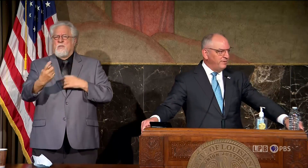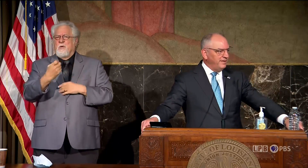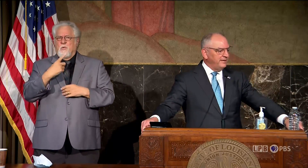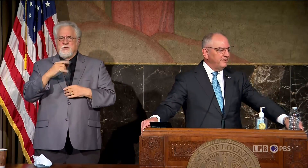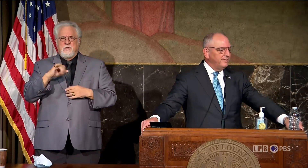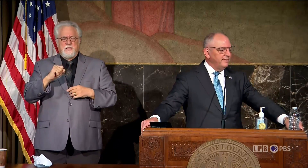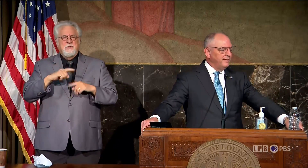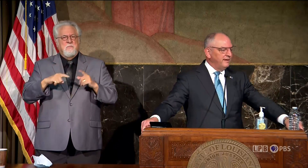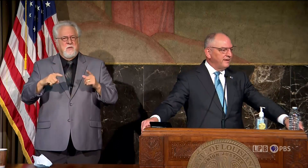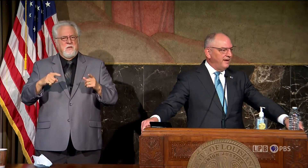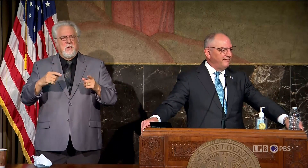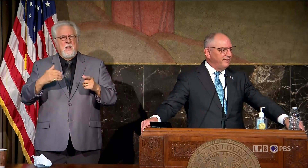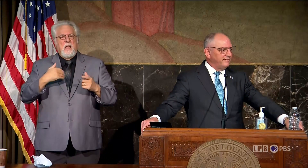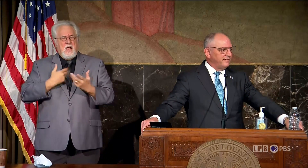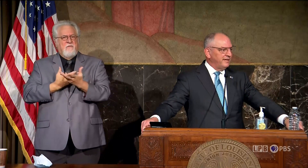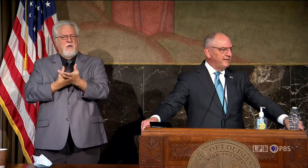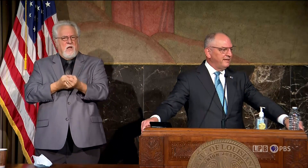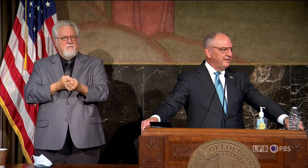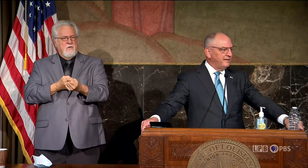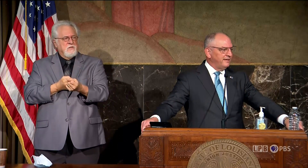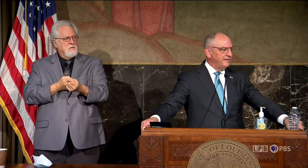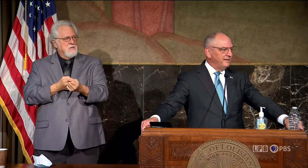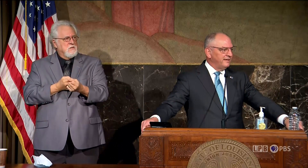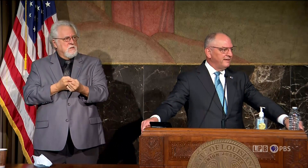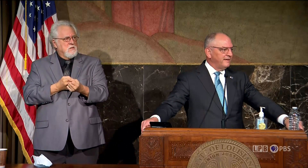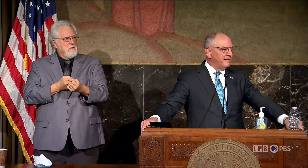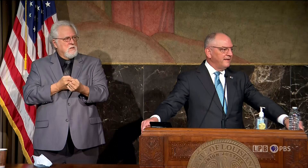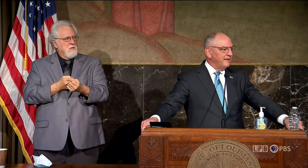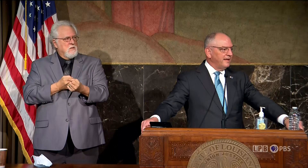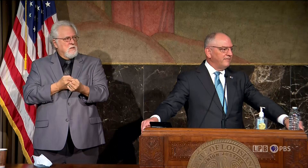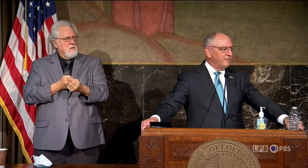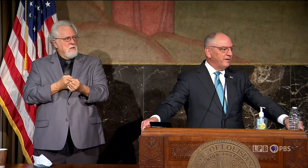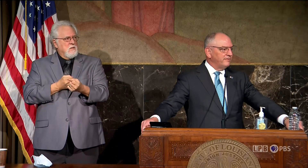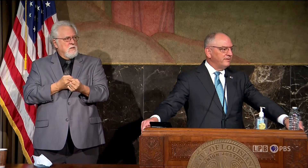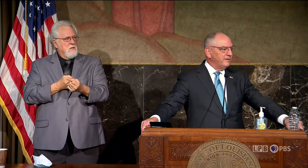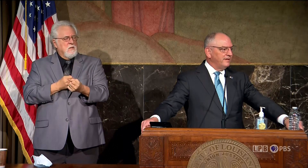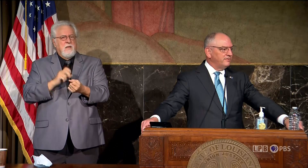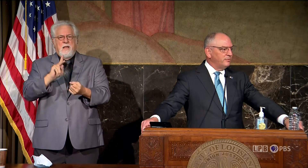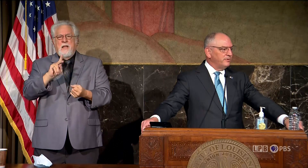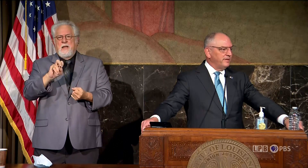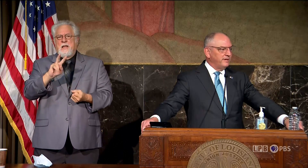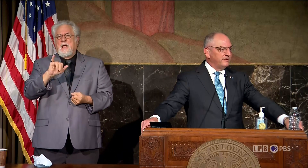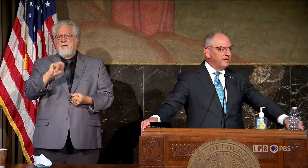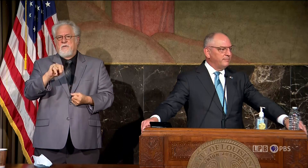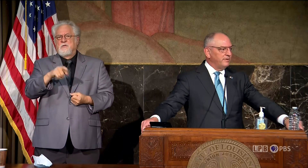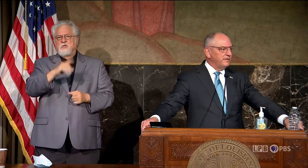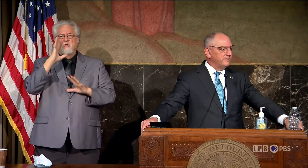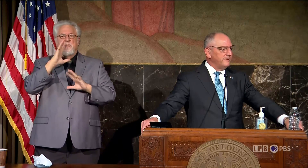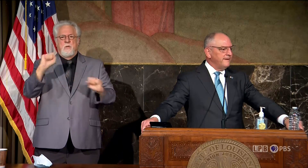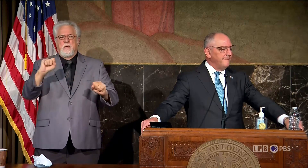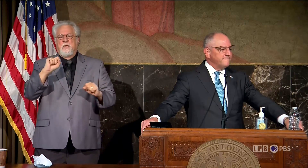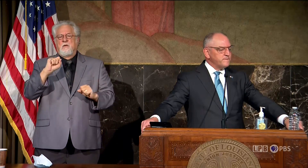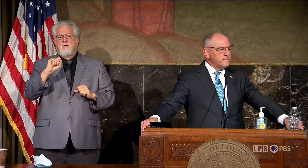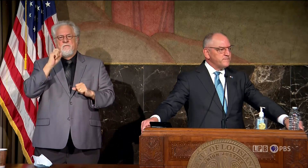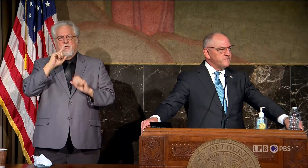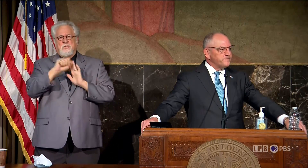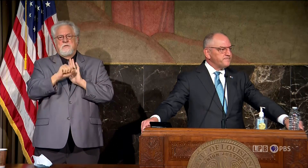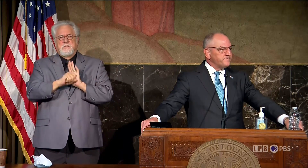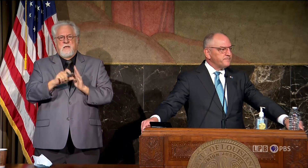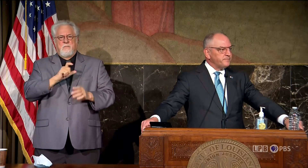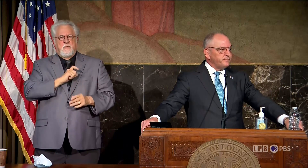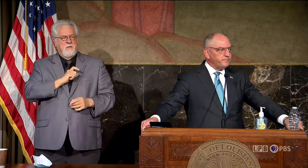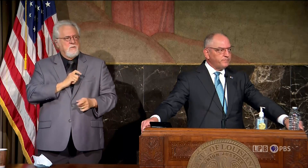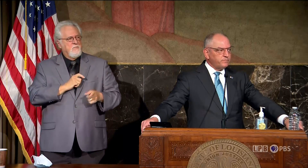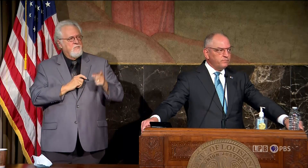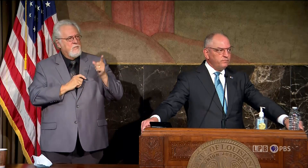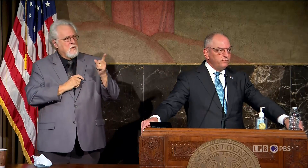have complete confidence in Kevin Reeves as superintendent of the state police. Do